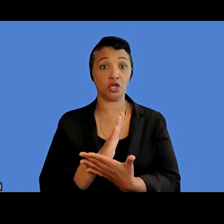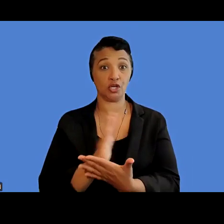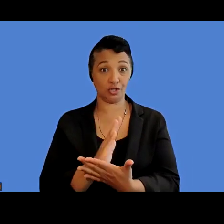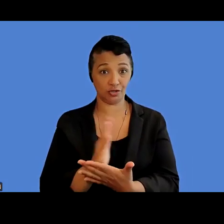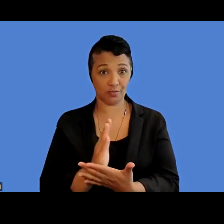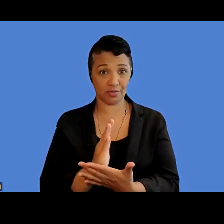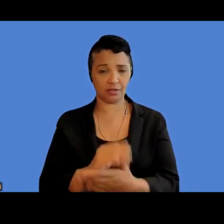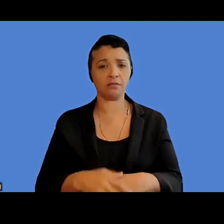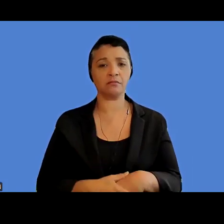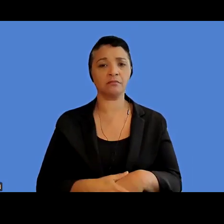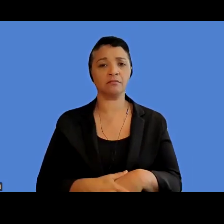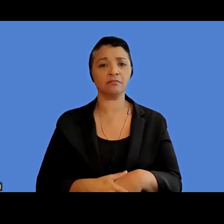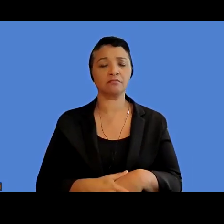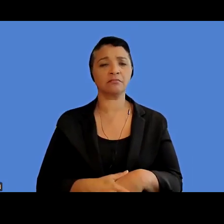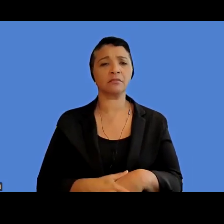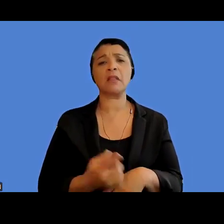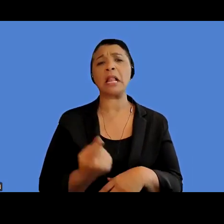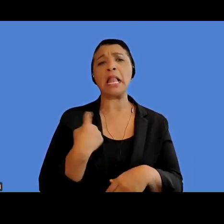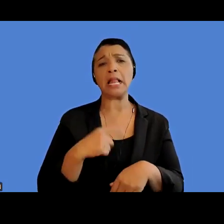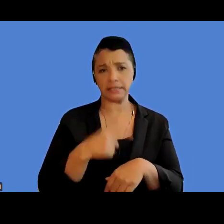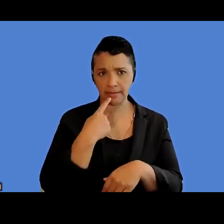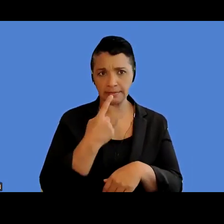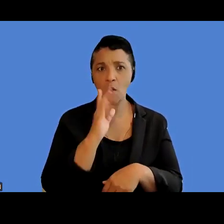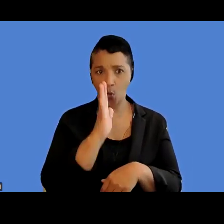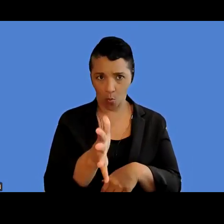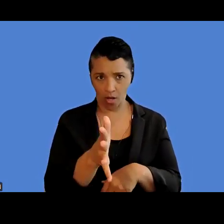we understood the last time that we would have interpreting